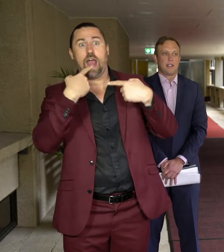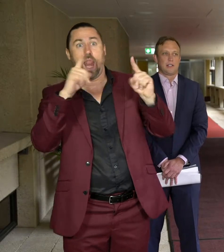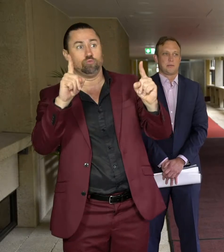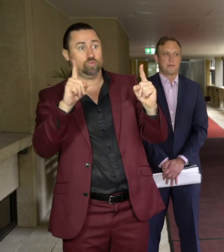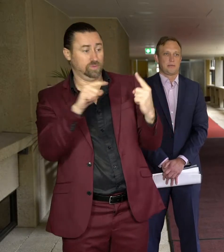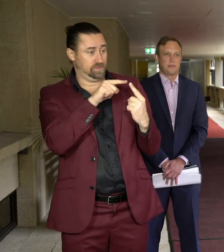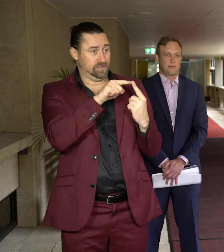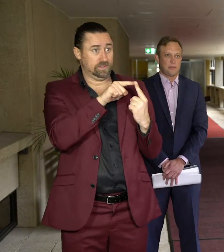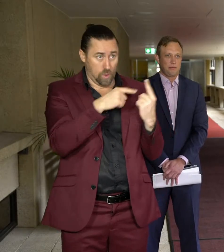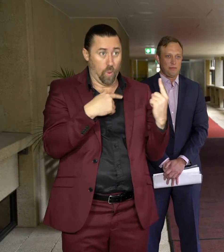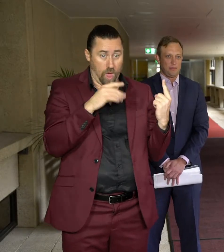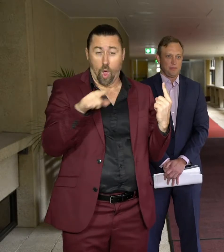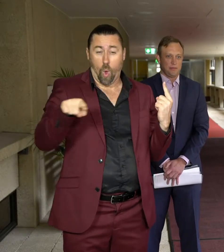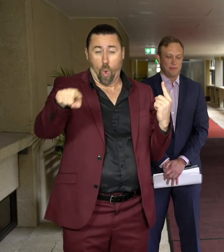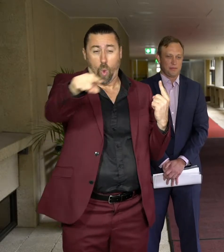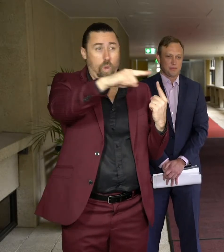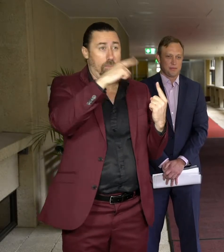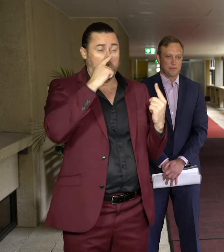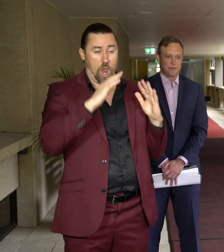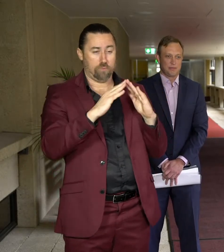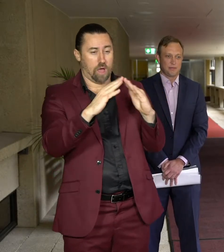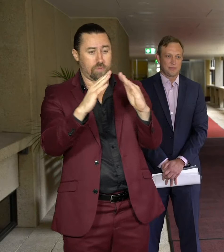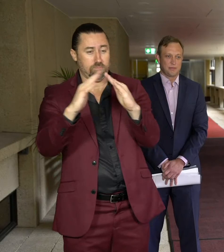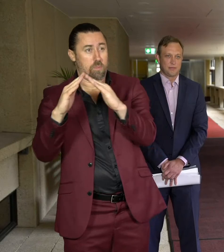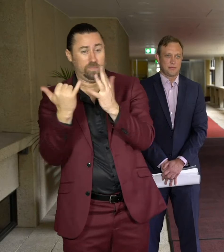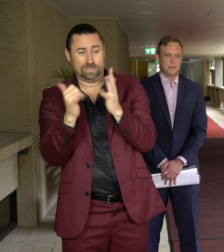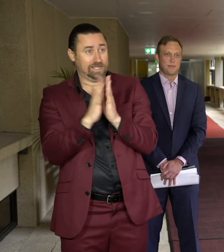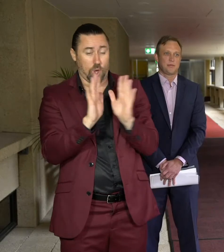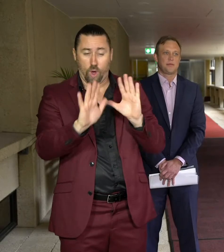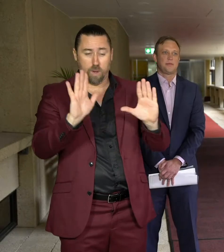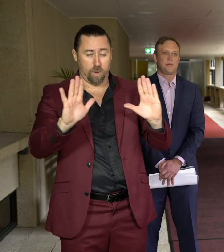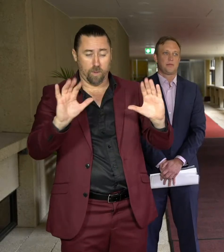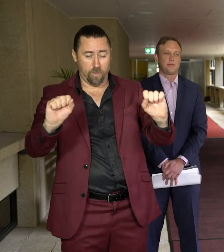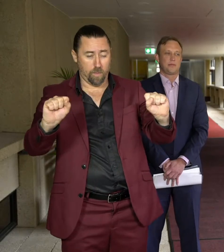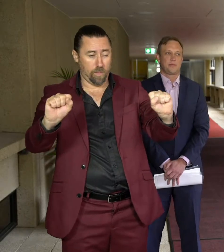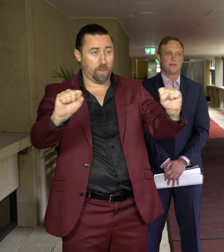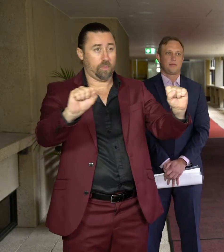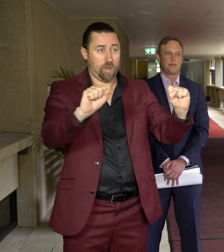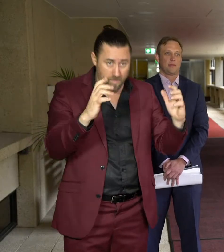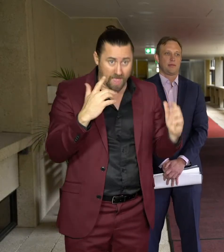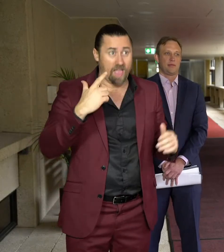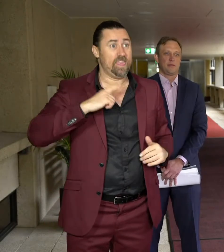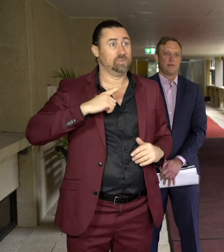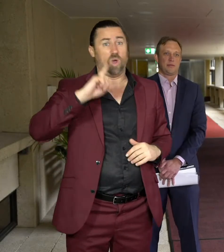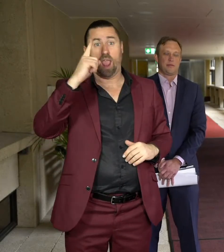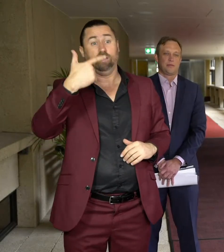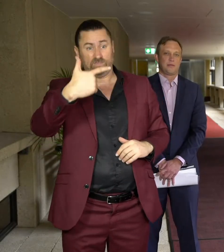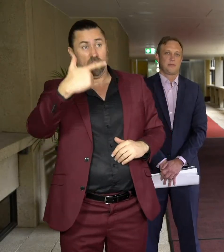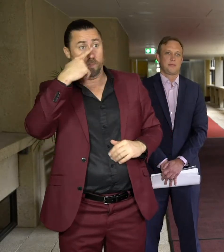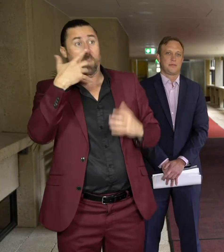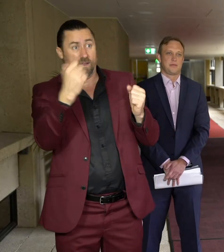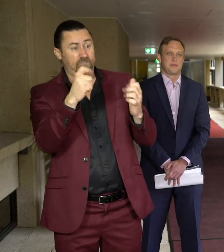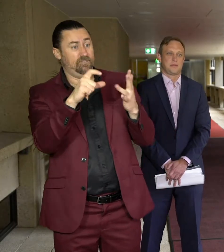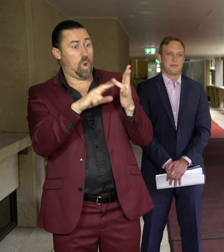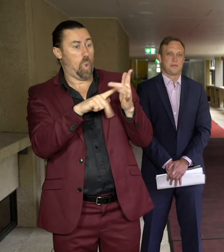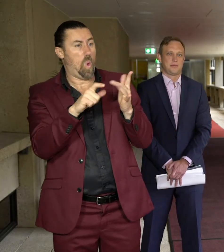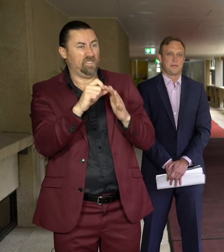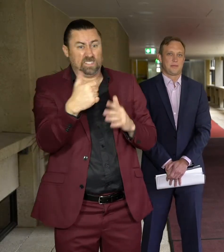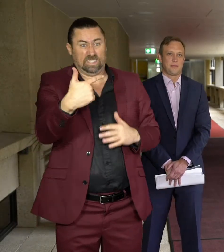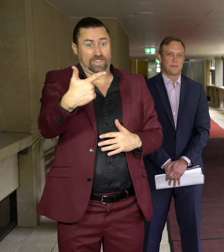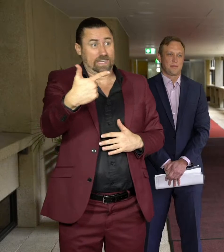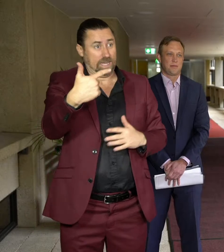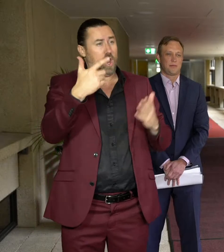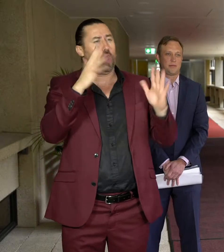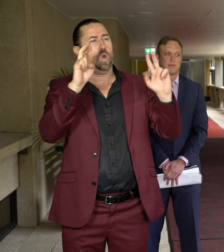Within 24 hours, we were doing contact tracing and we were putting people into quarantine, which is why we can stand here today and go, yes, we've got a couple more